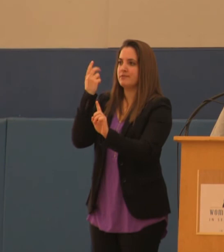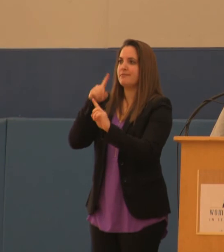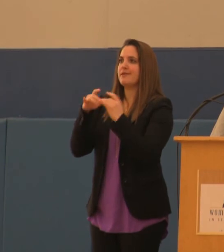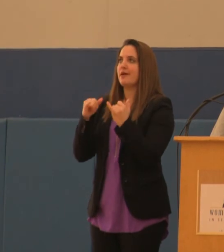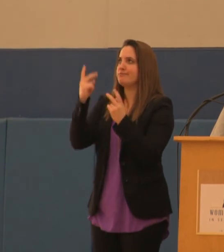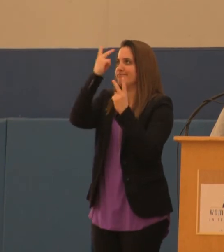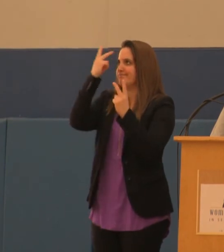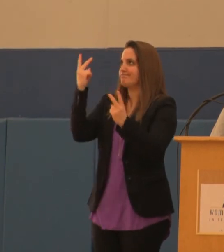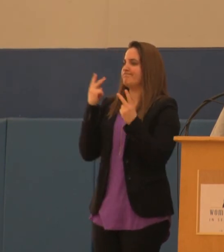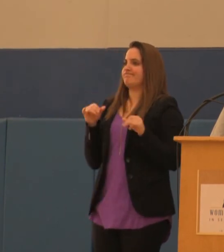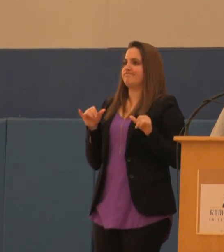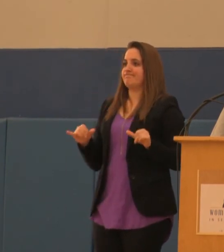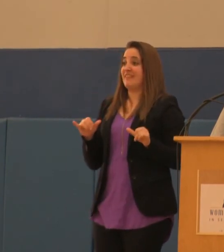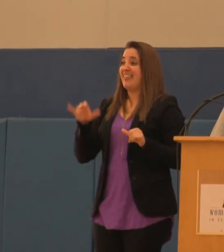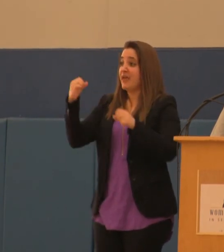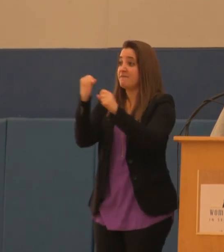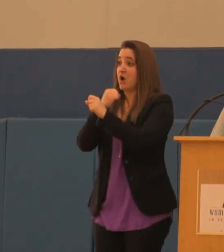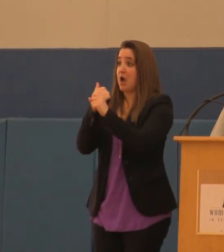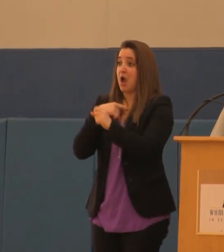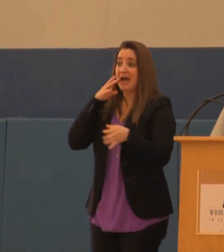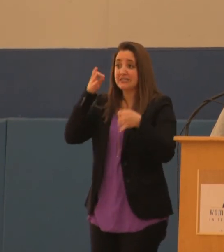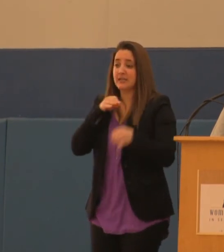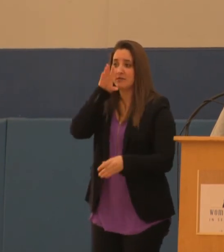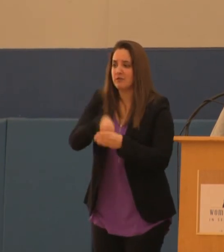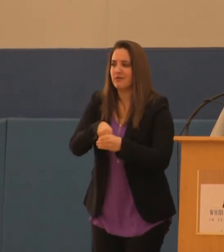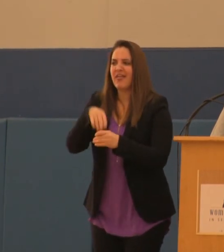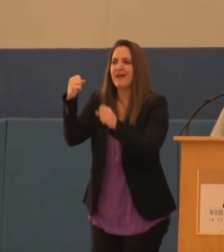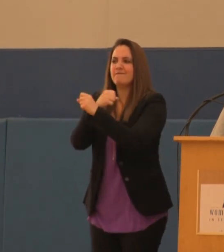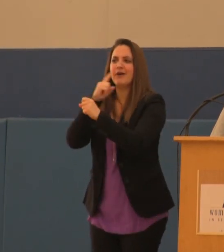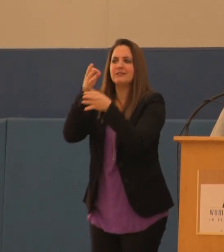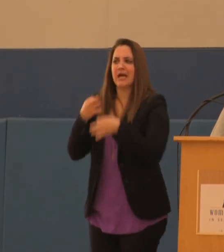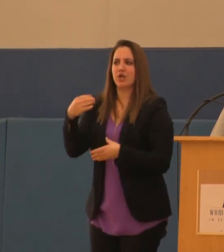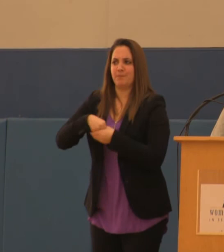back, I don't think I chose this fight. I think it chose me.